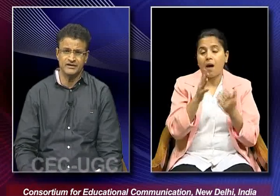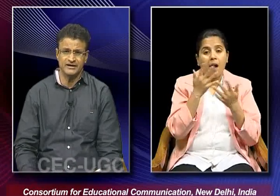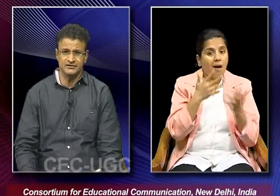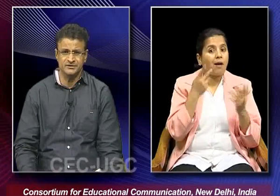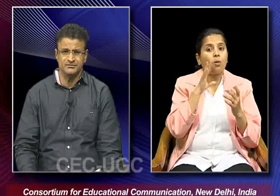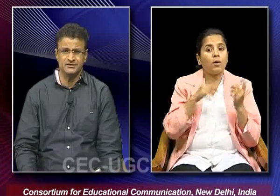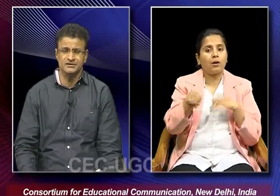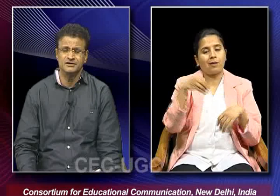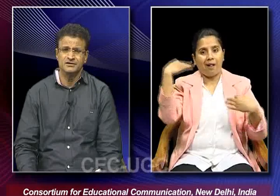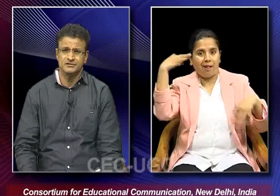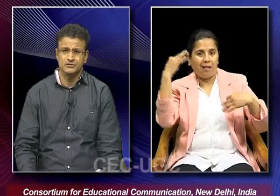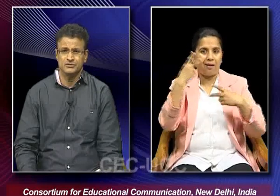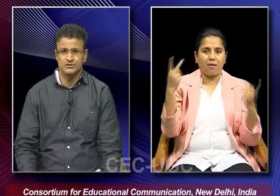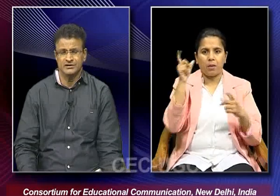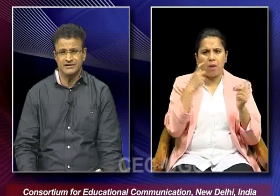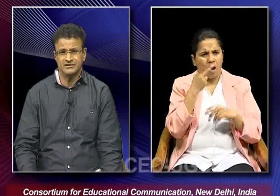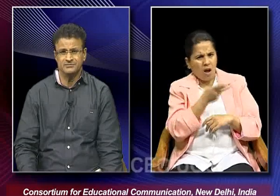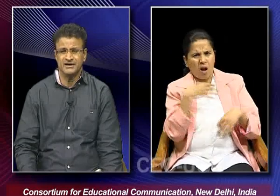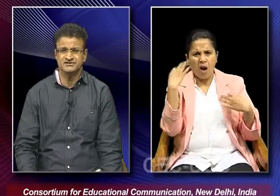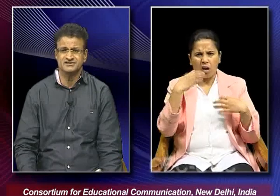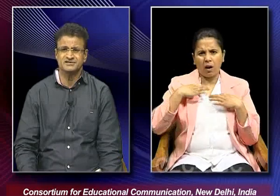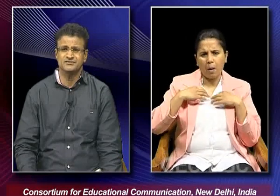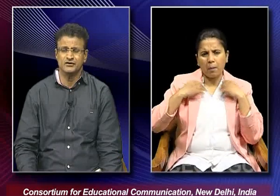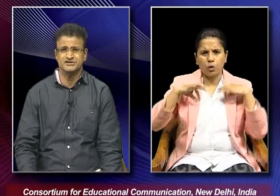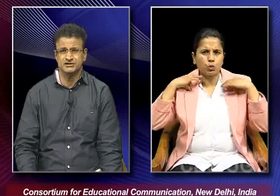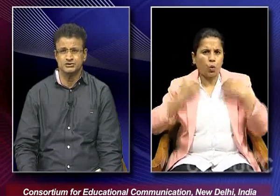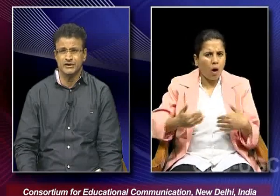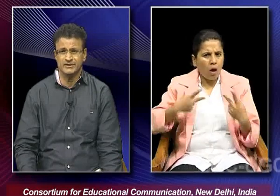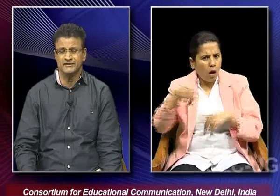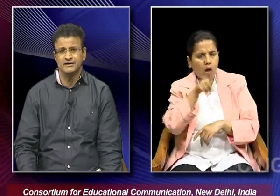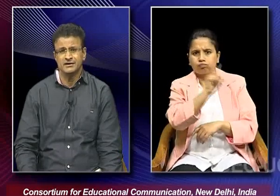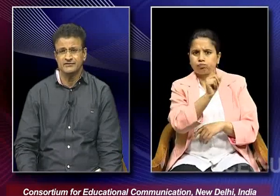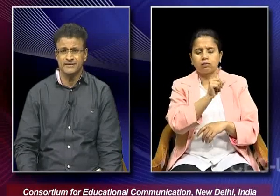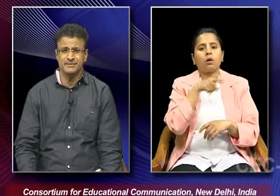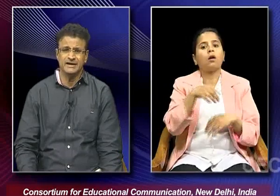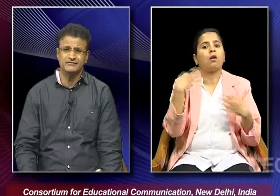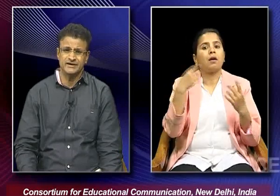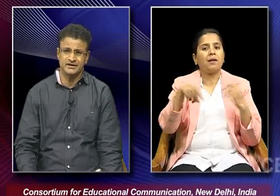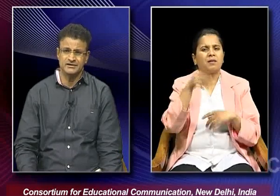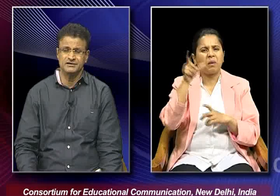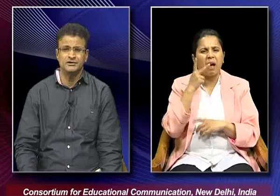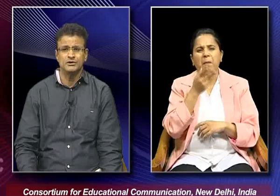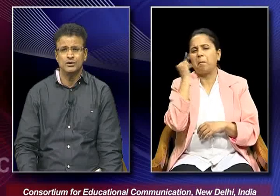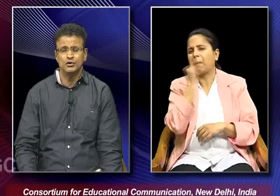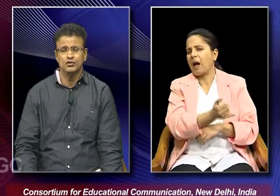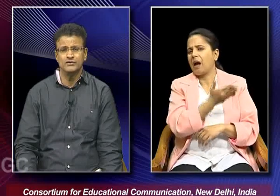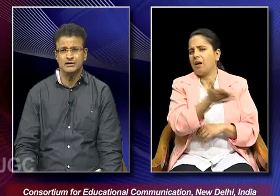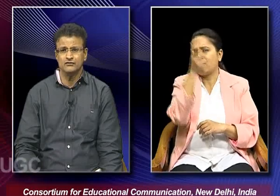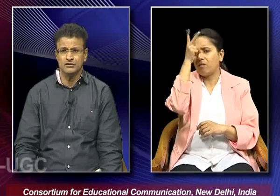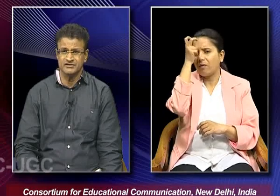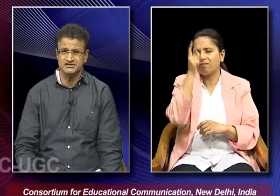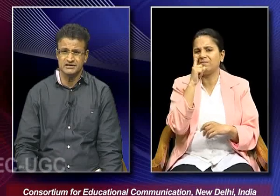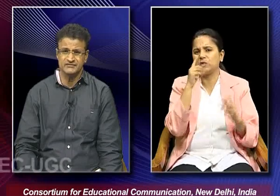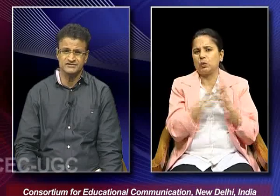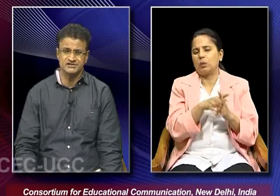of an item number or a nightclub dance, etc., for which you have a vamp kind of a character who will